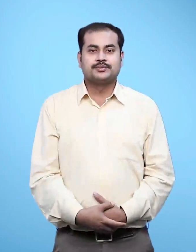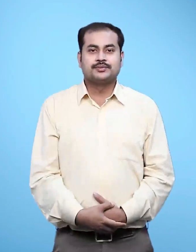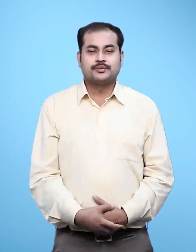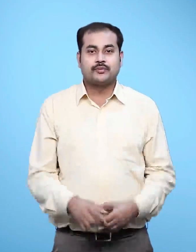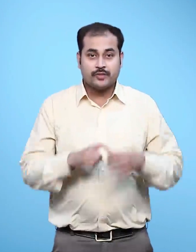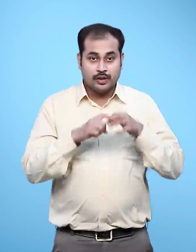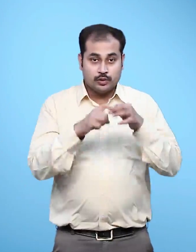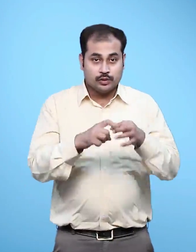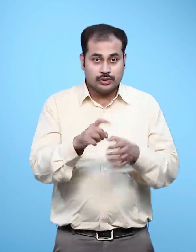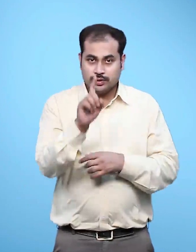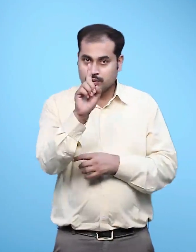Question 1